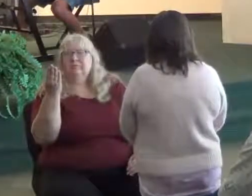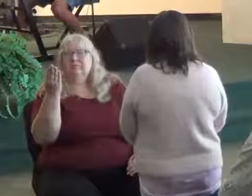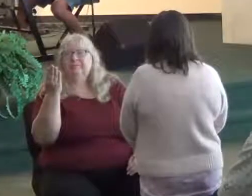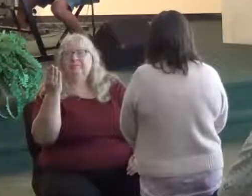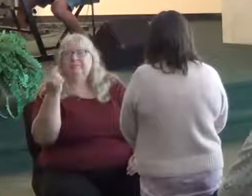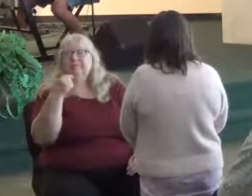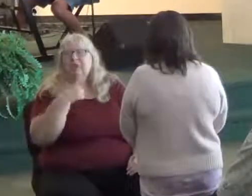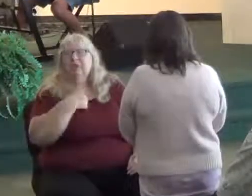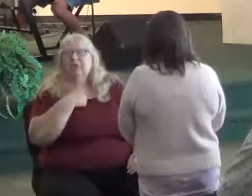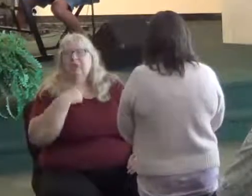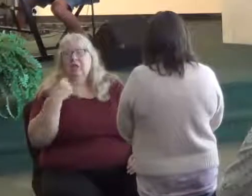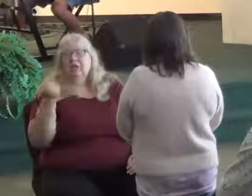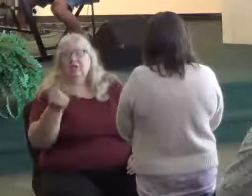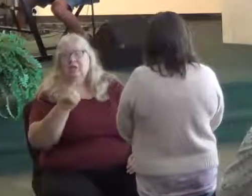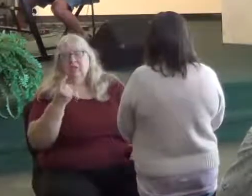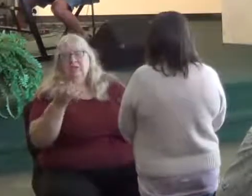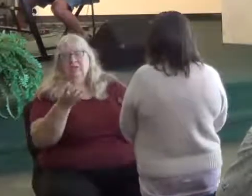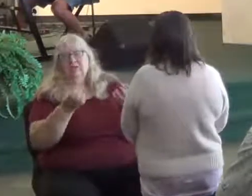I just want you.